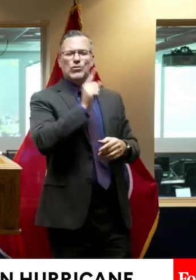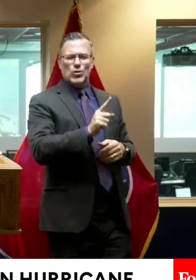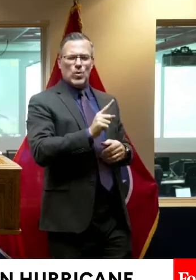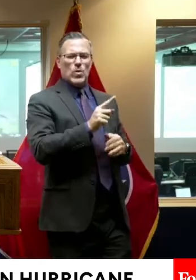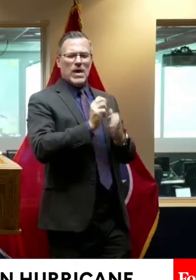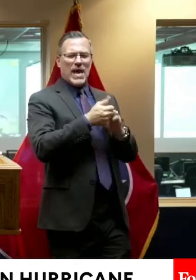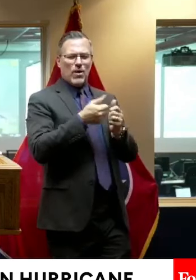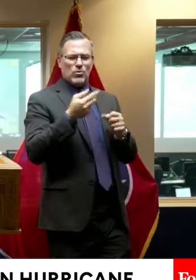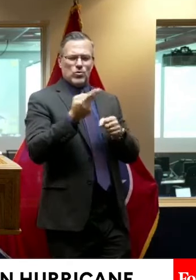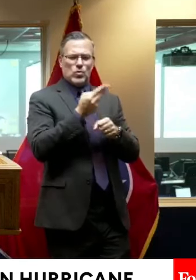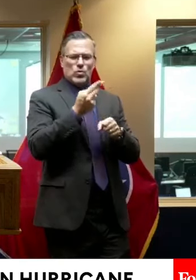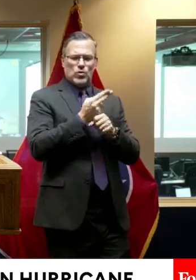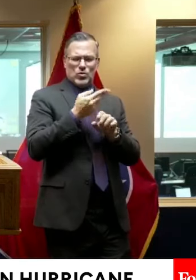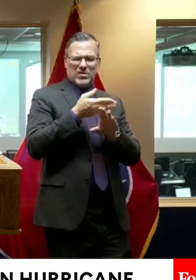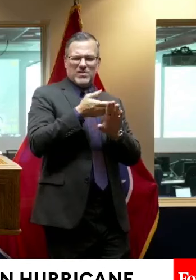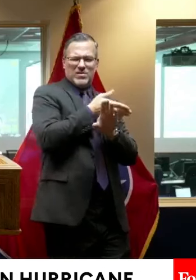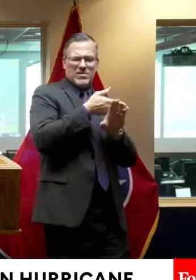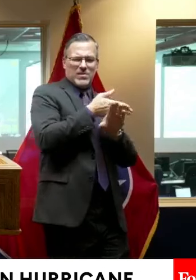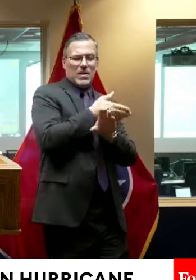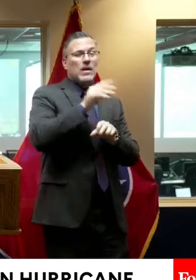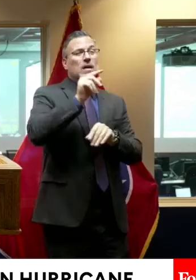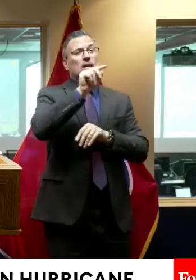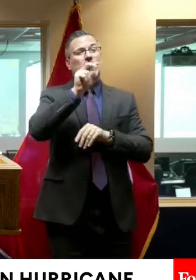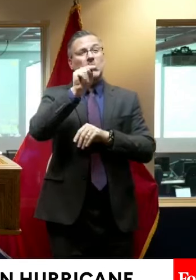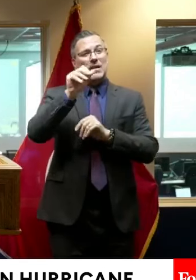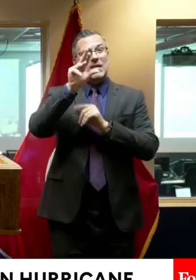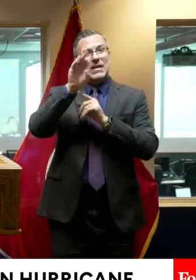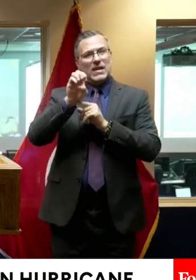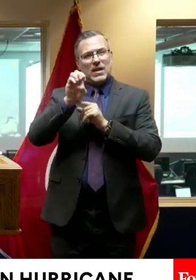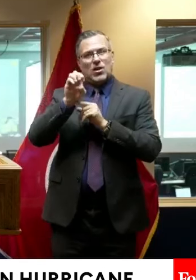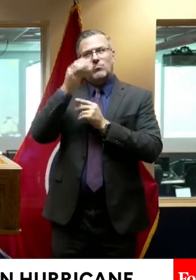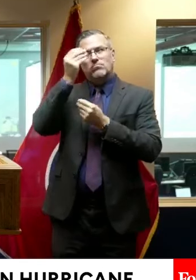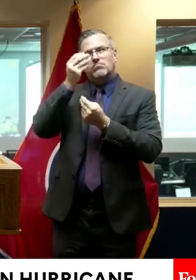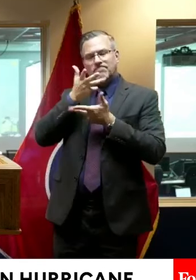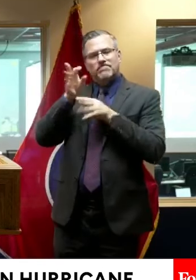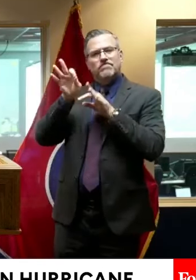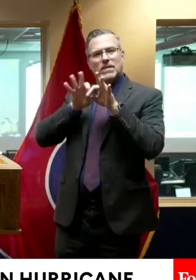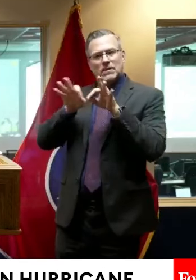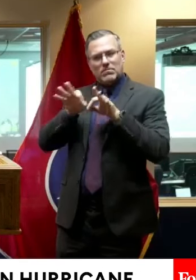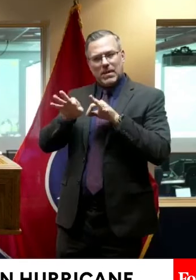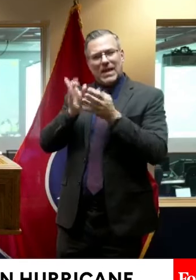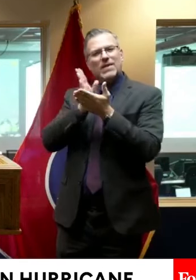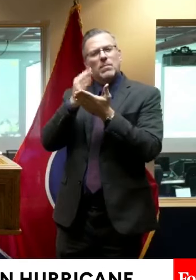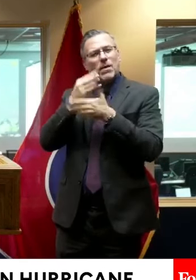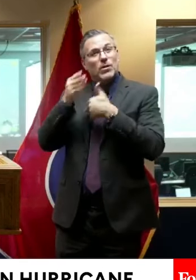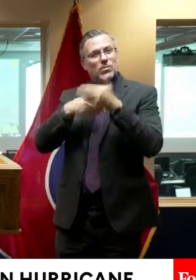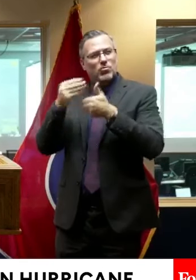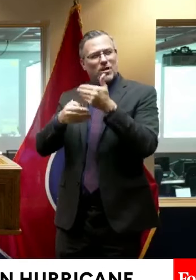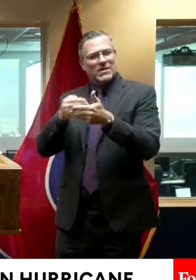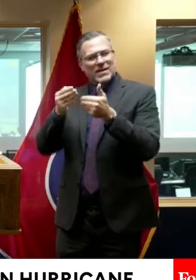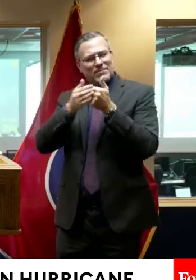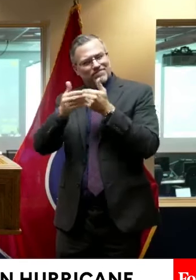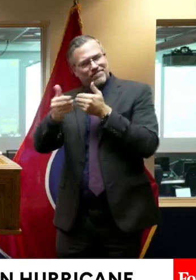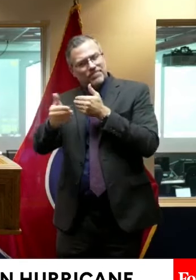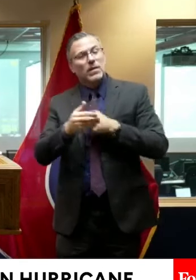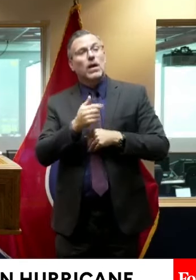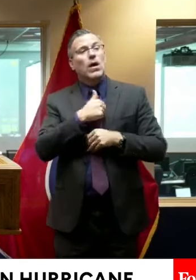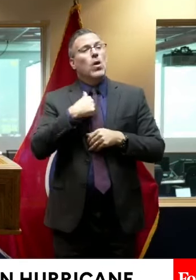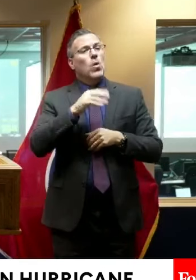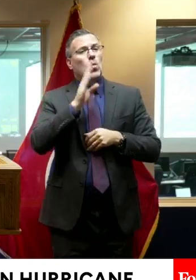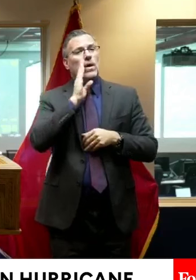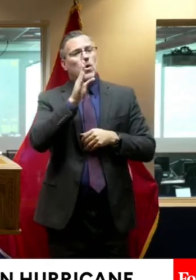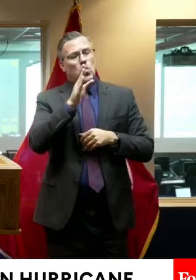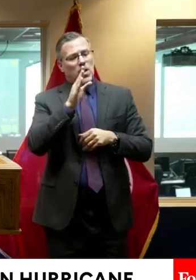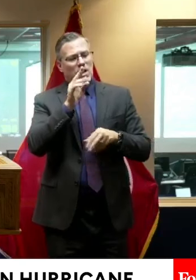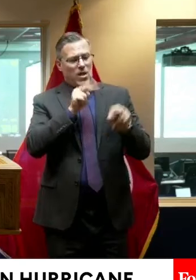proposals to us. It's kind of the budget process that we have going forward. you know, we'll look at those proposals and say,